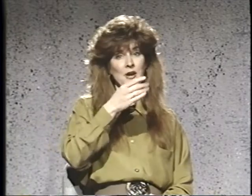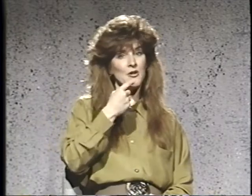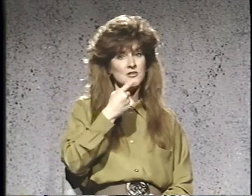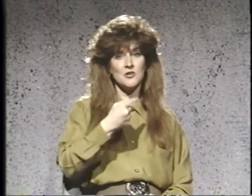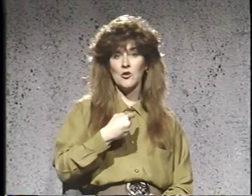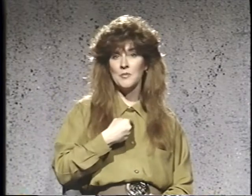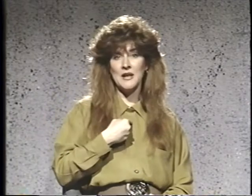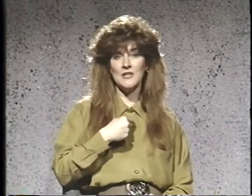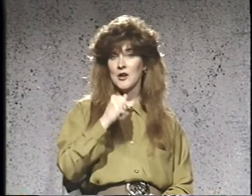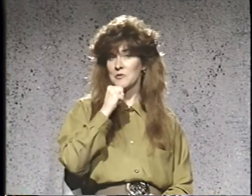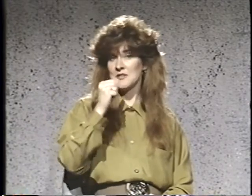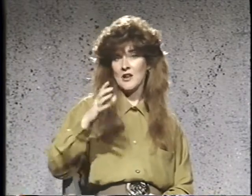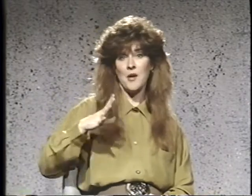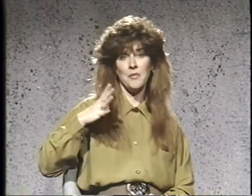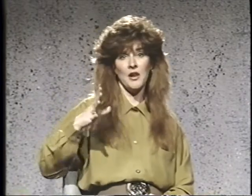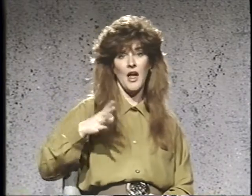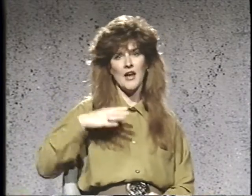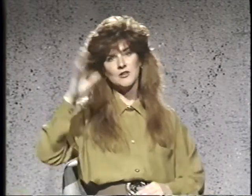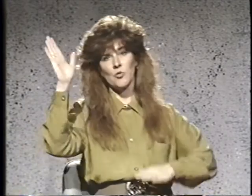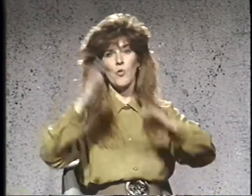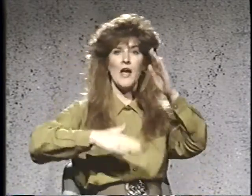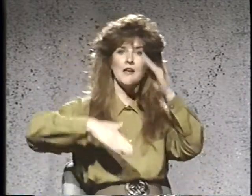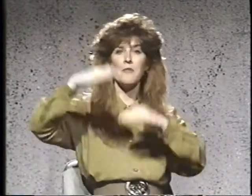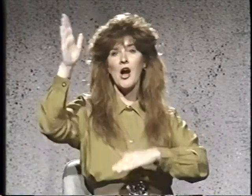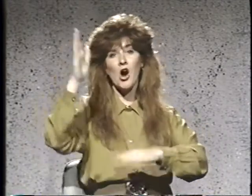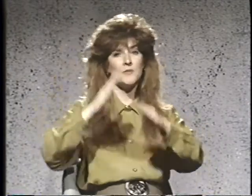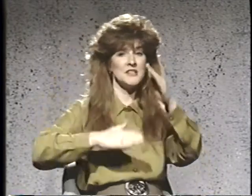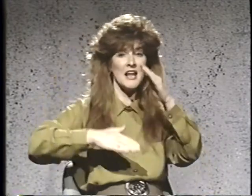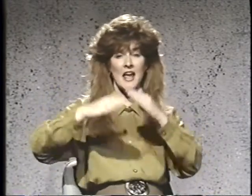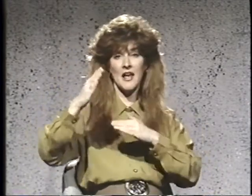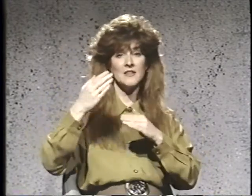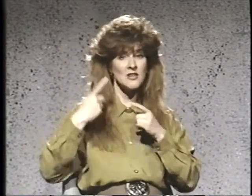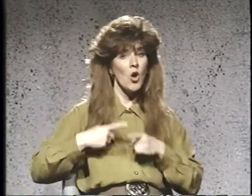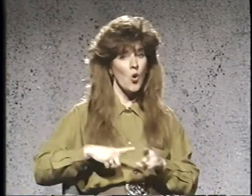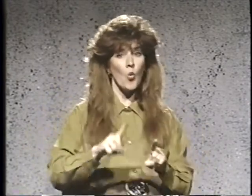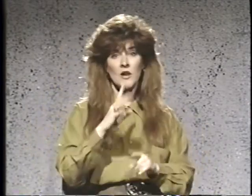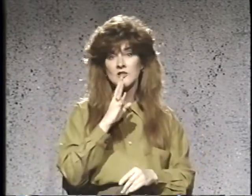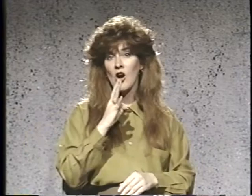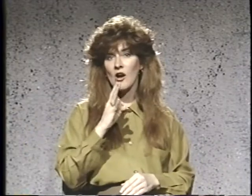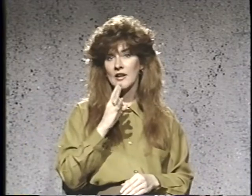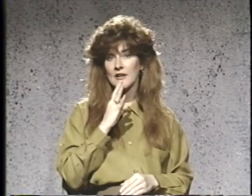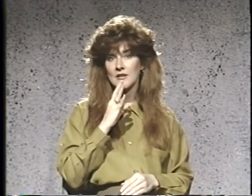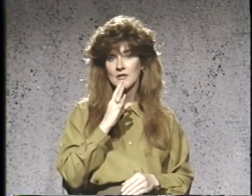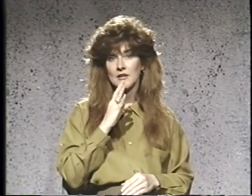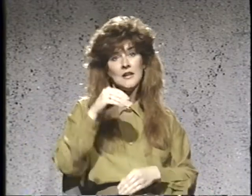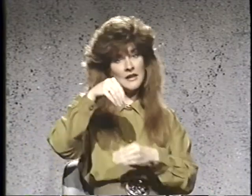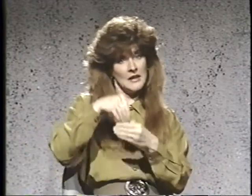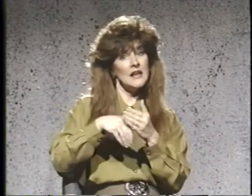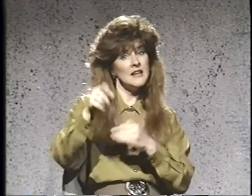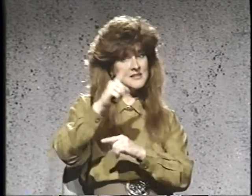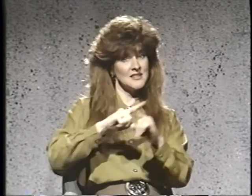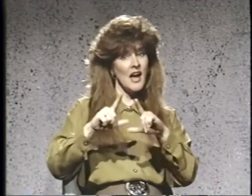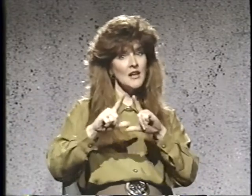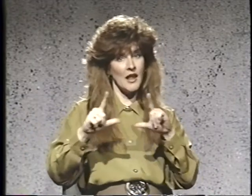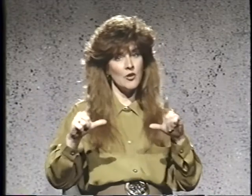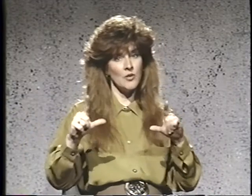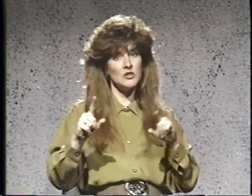parents told me that it was not polite to wave my arms and hands when talking. In sign language,